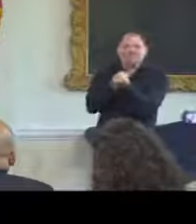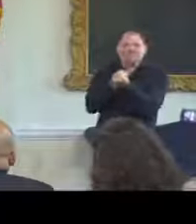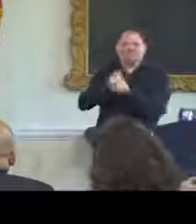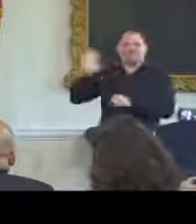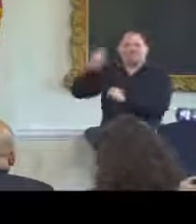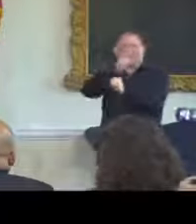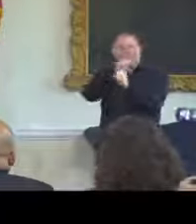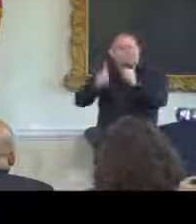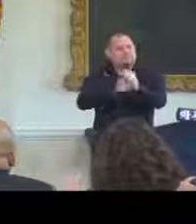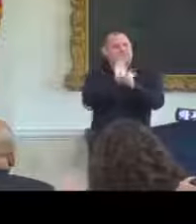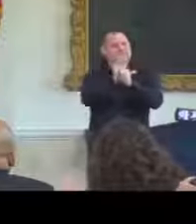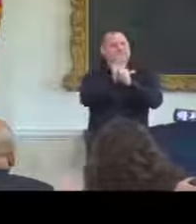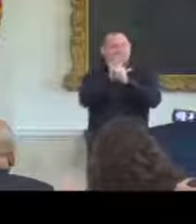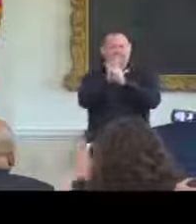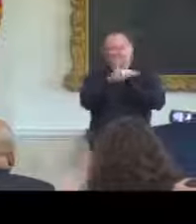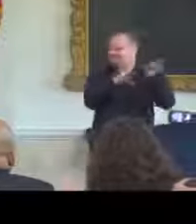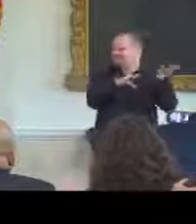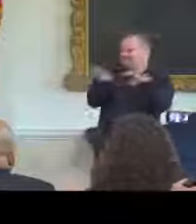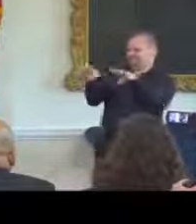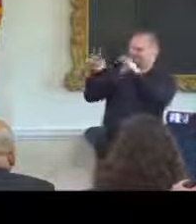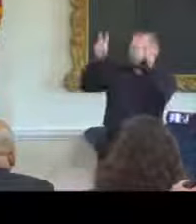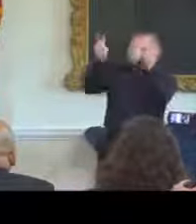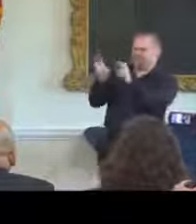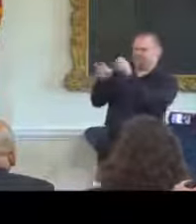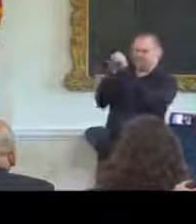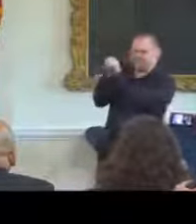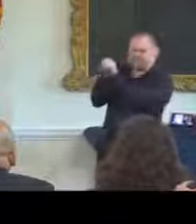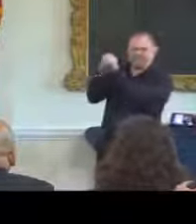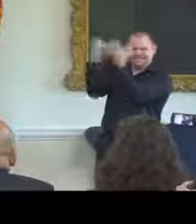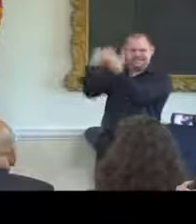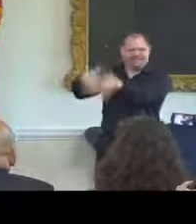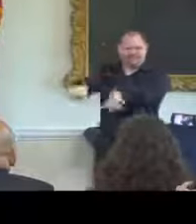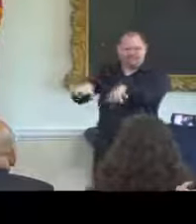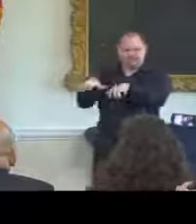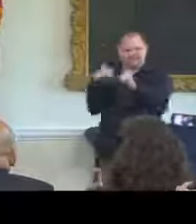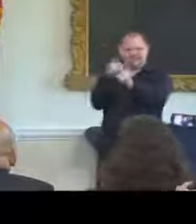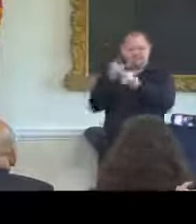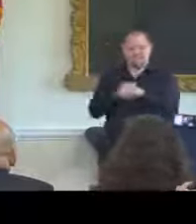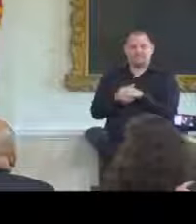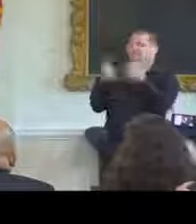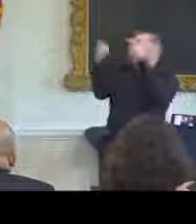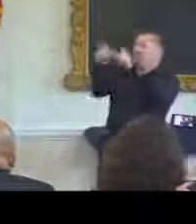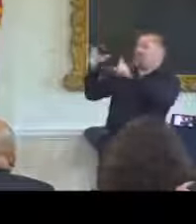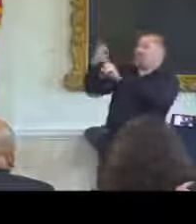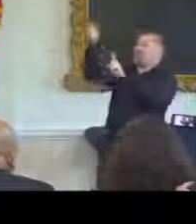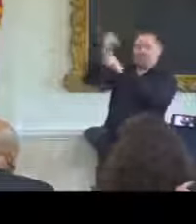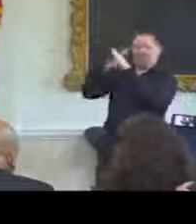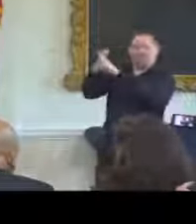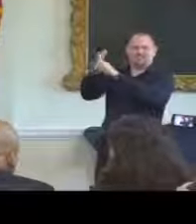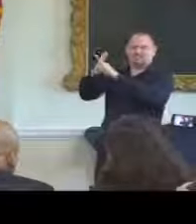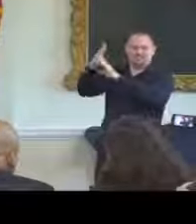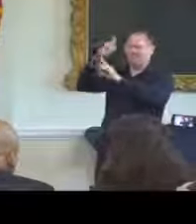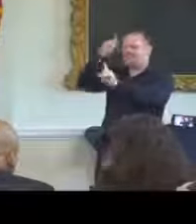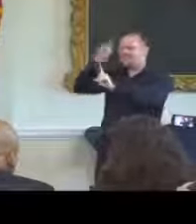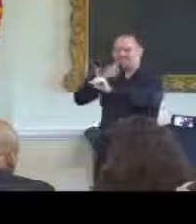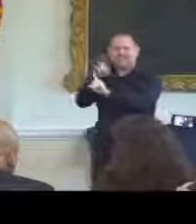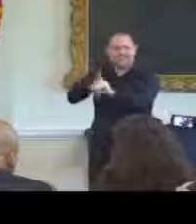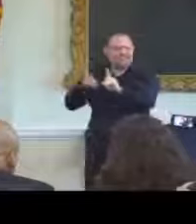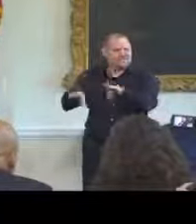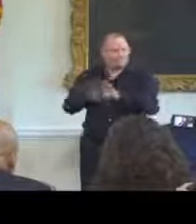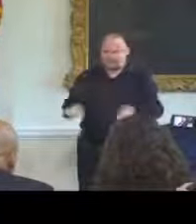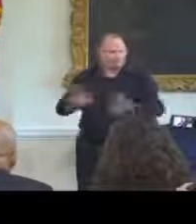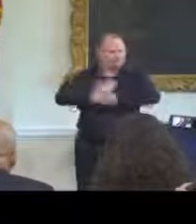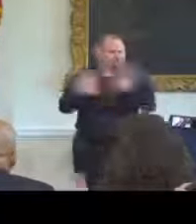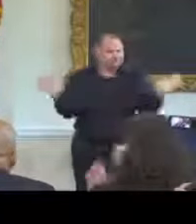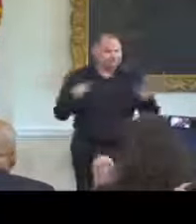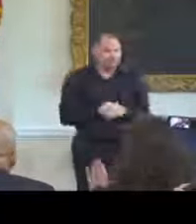bringing attention to bilingualism in addressing language deprivation among deaf and hard of hearing children. And the state of Maryland